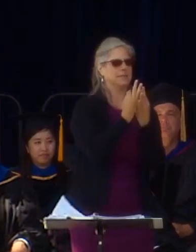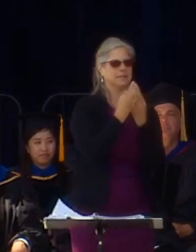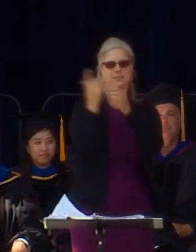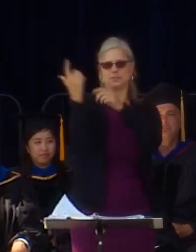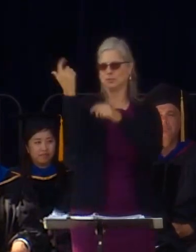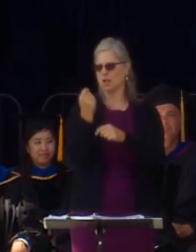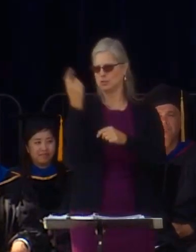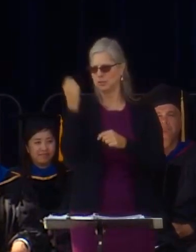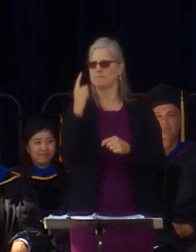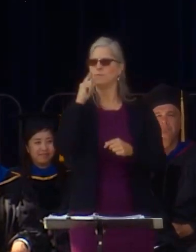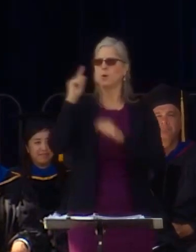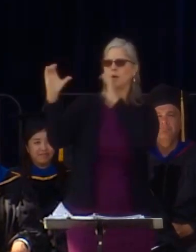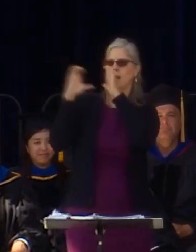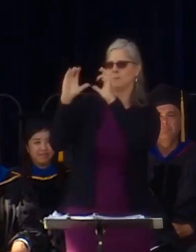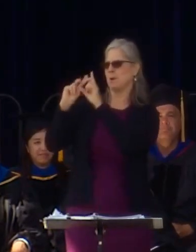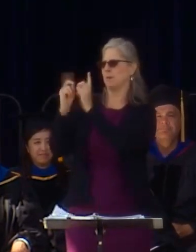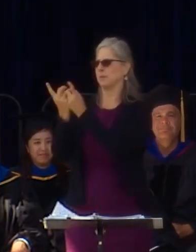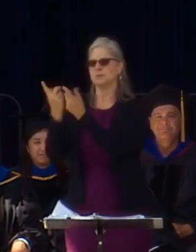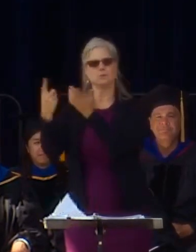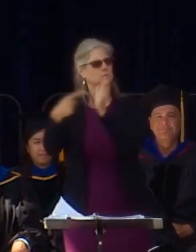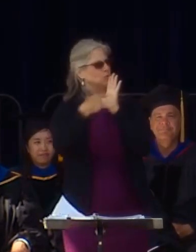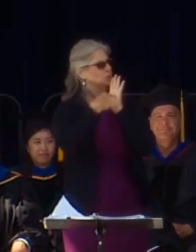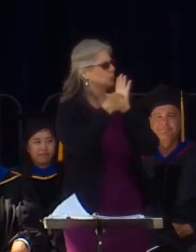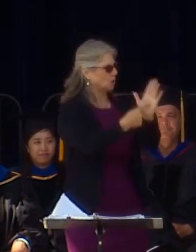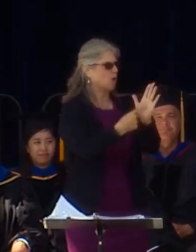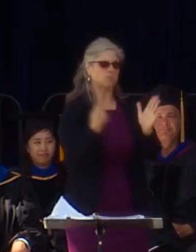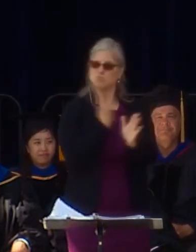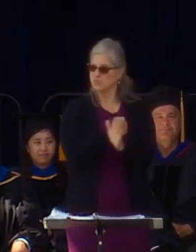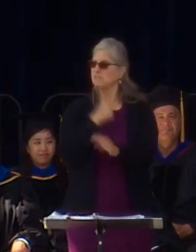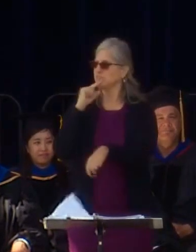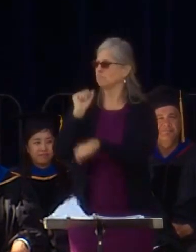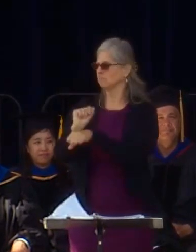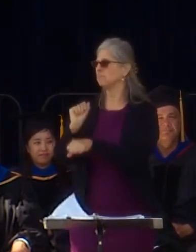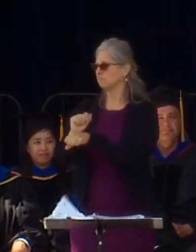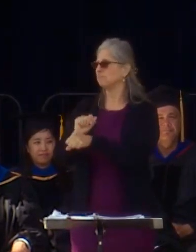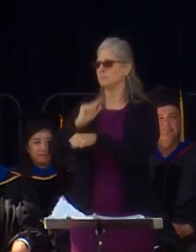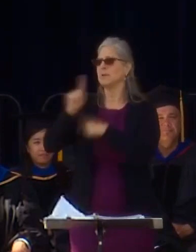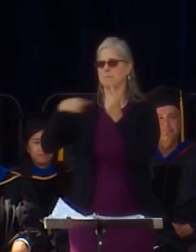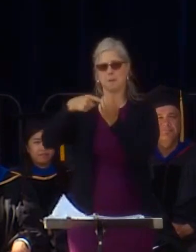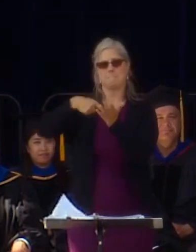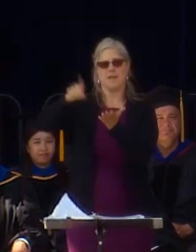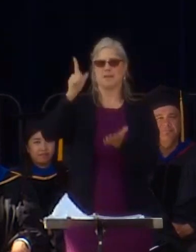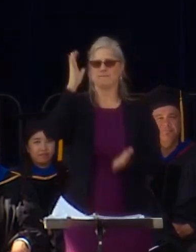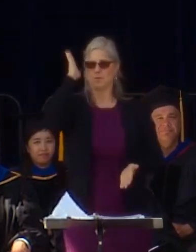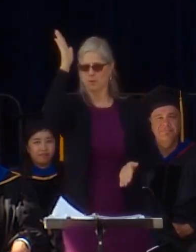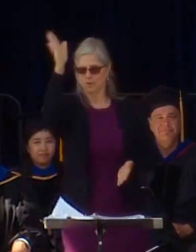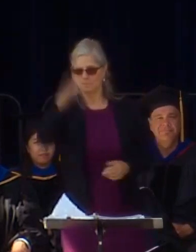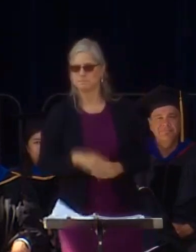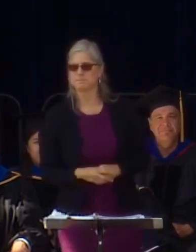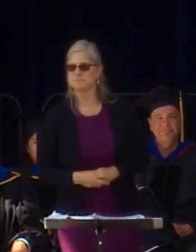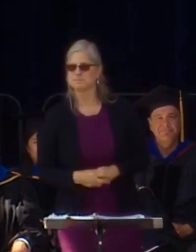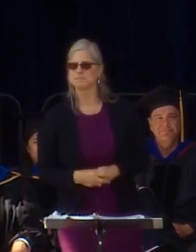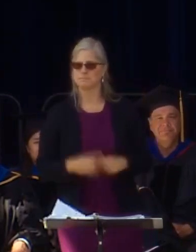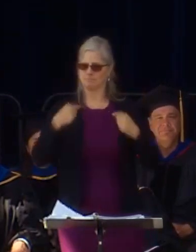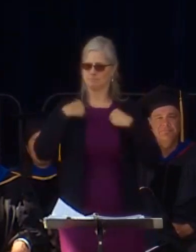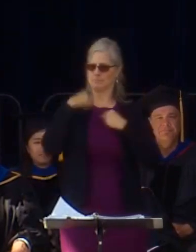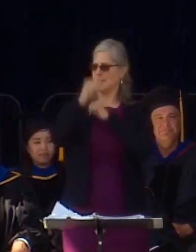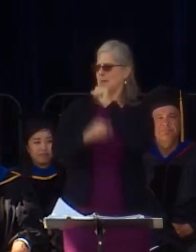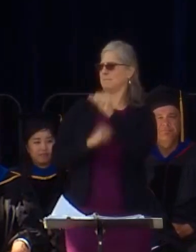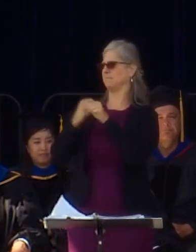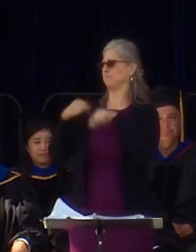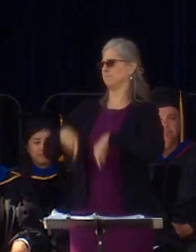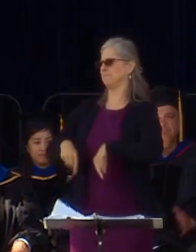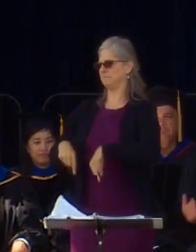Communication Department to show just how serious we are about paying it forward as UCSB